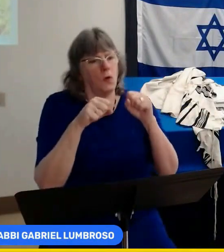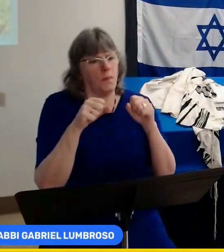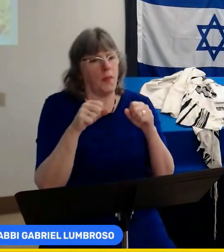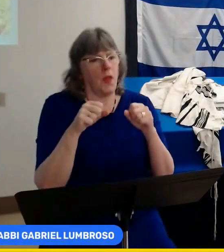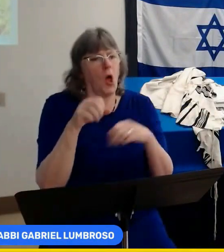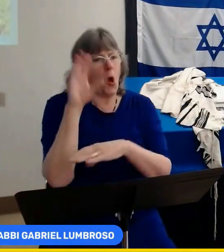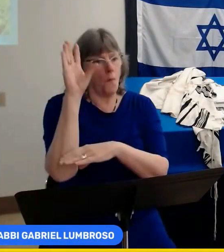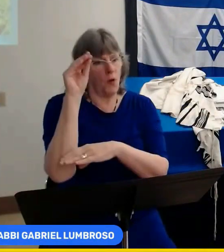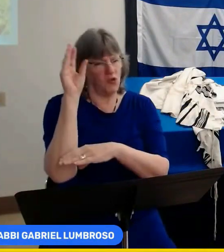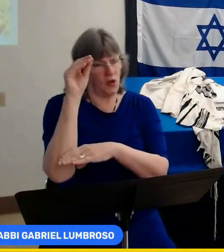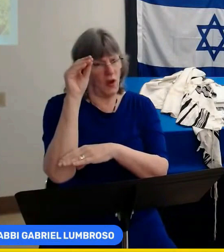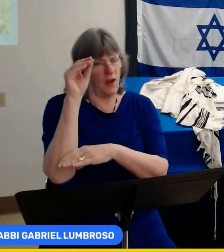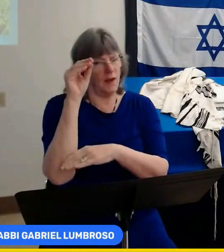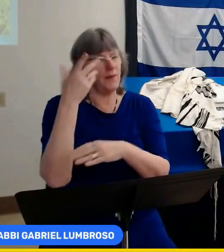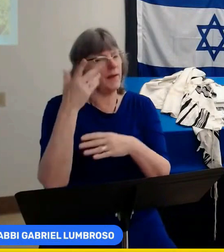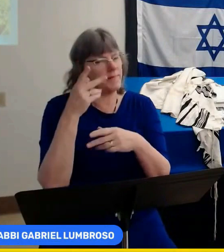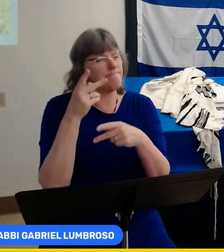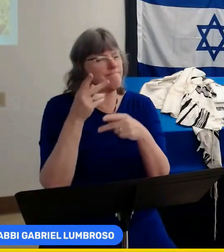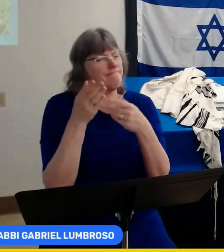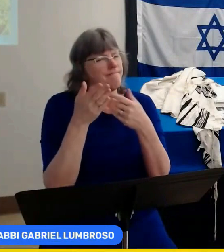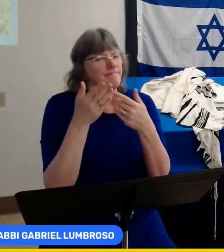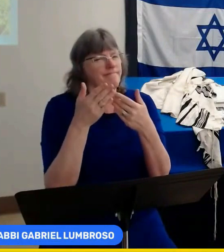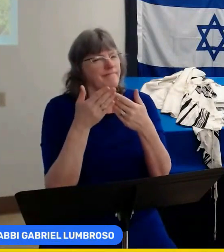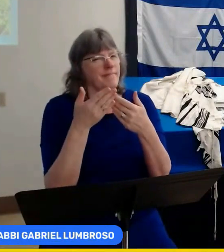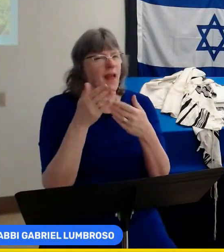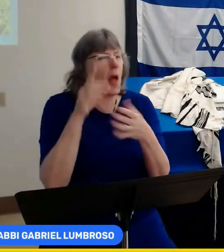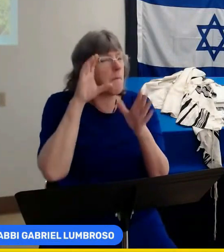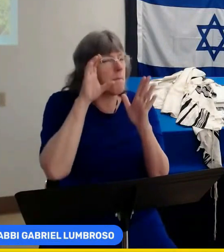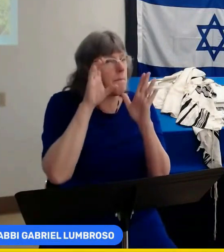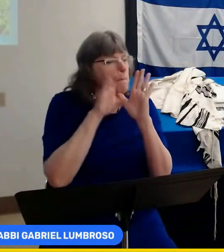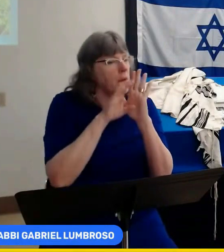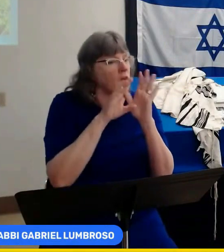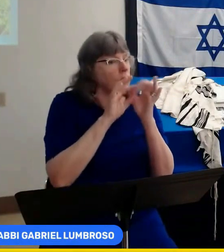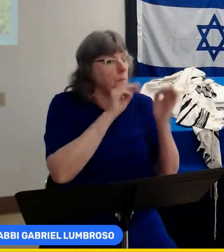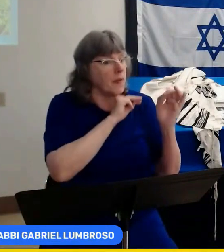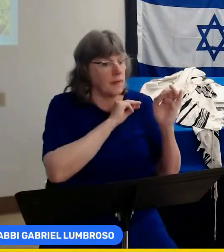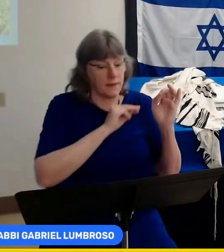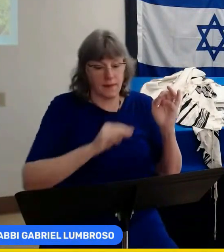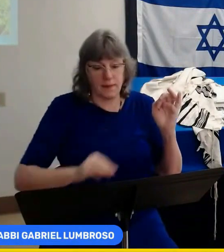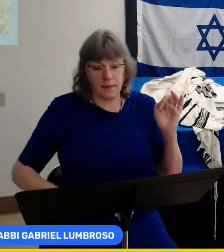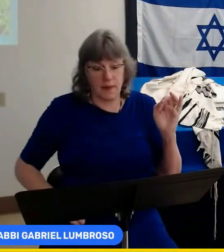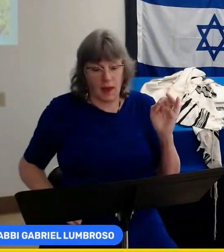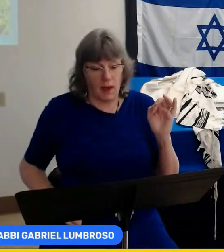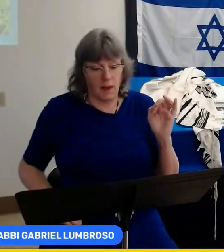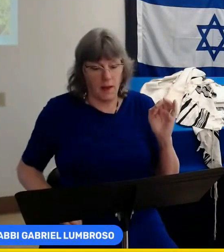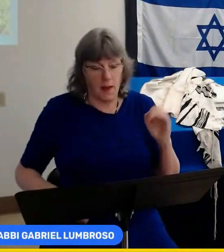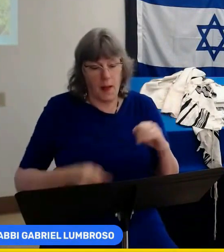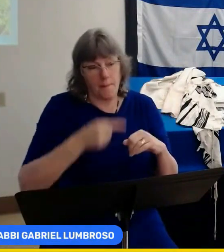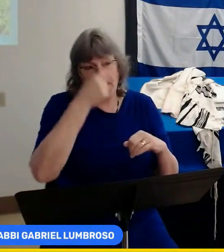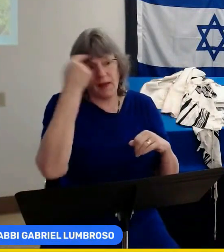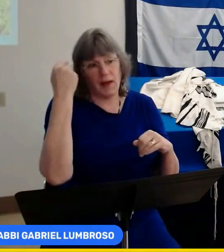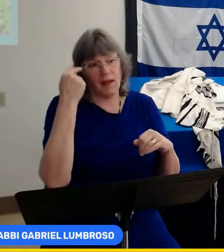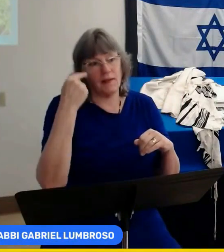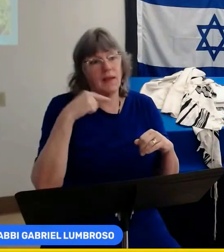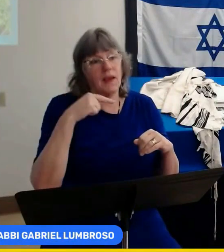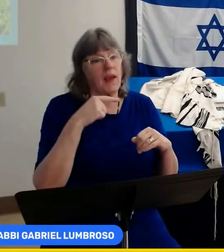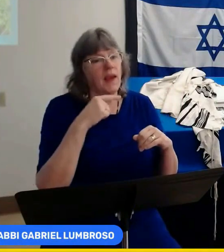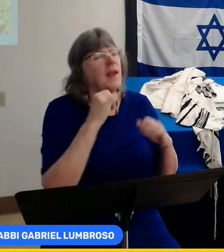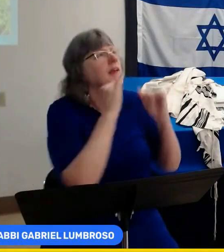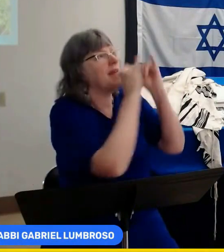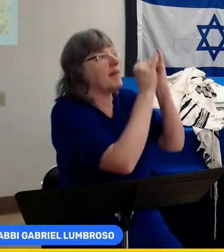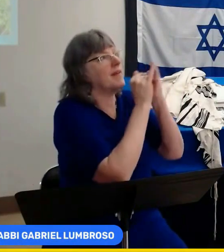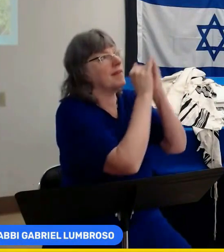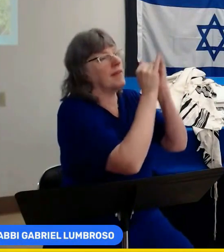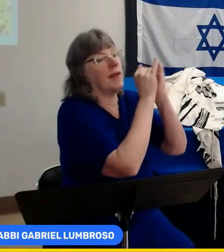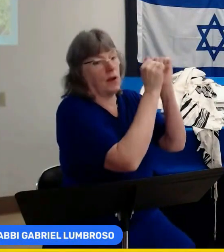figure, Moshe, and a remnant of believers, the Levites, the